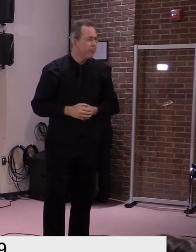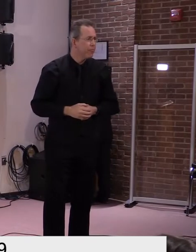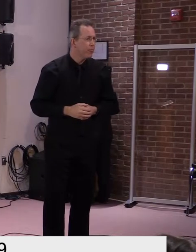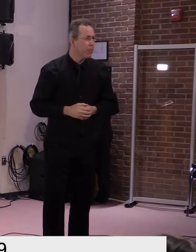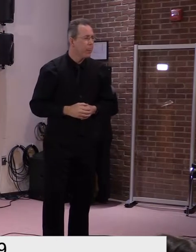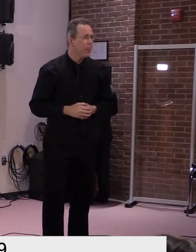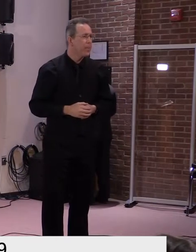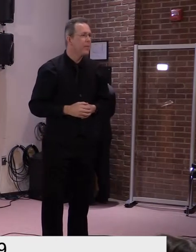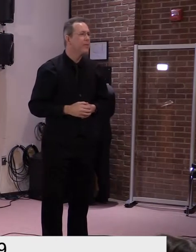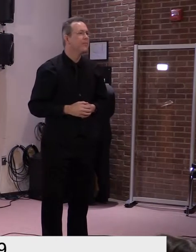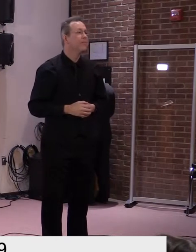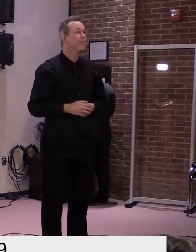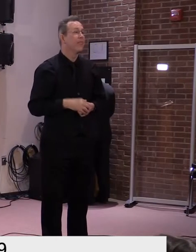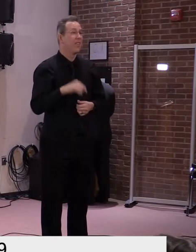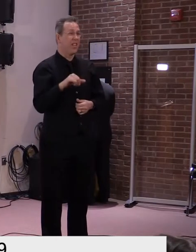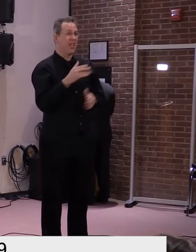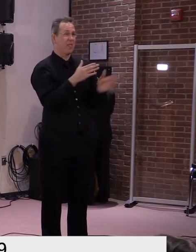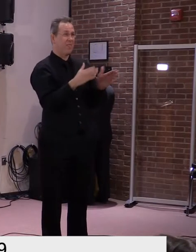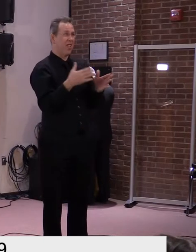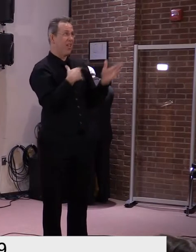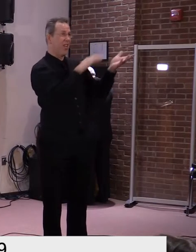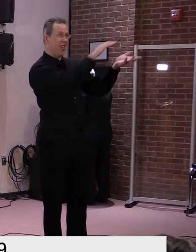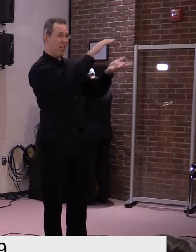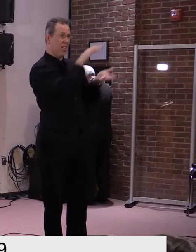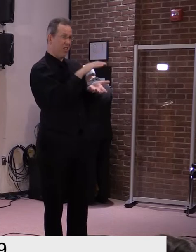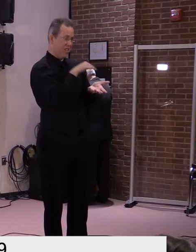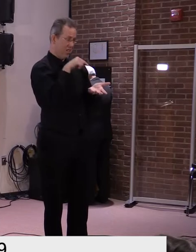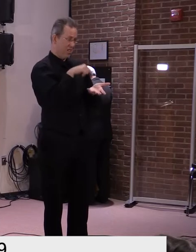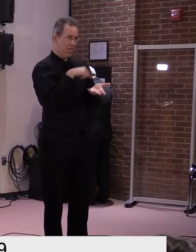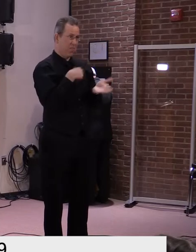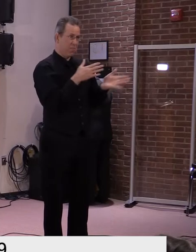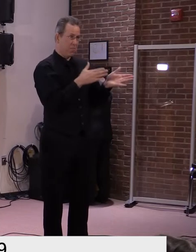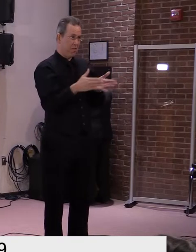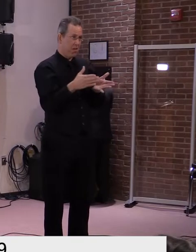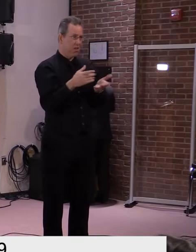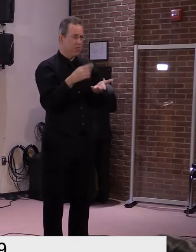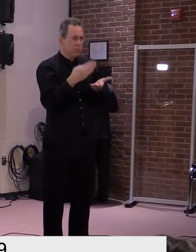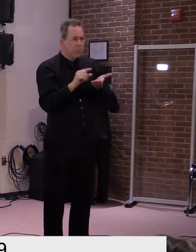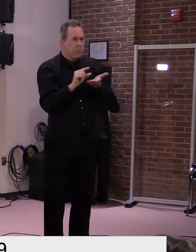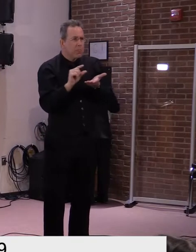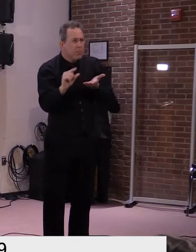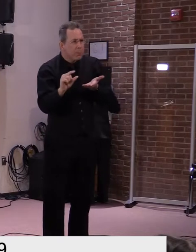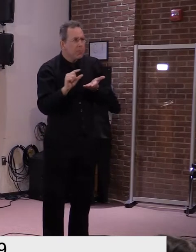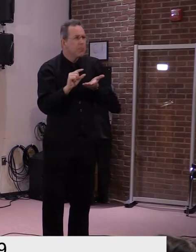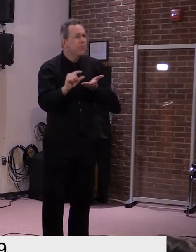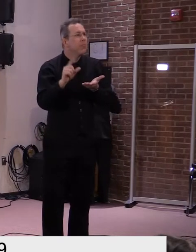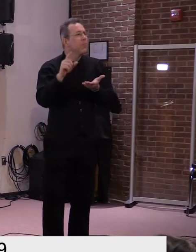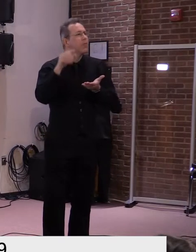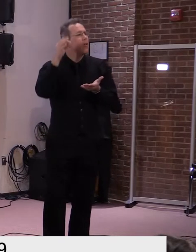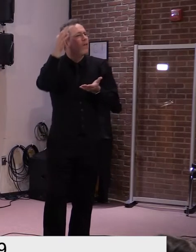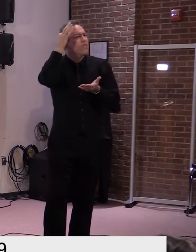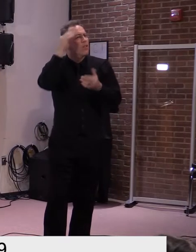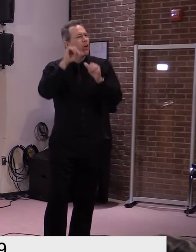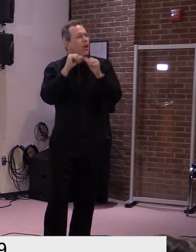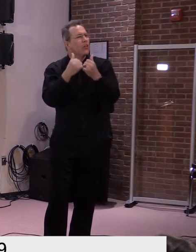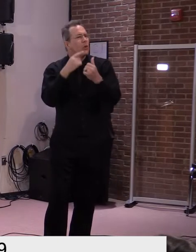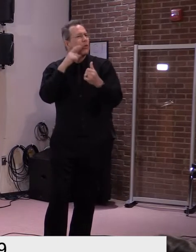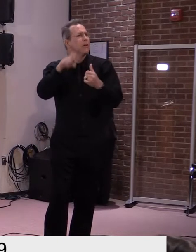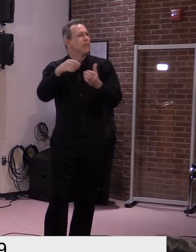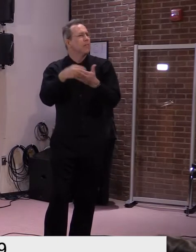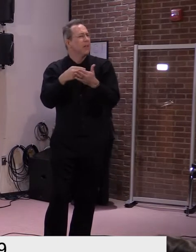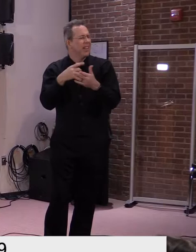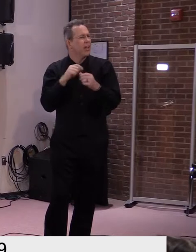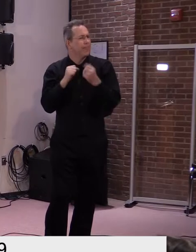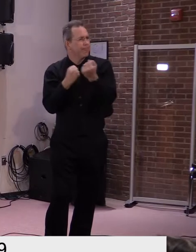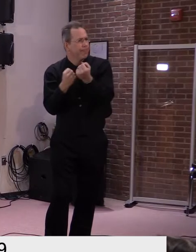Rescue Plan is a package of aid. Some of it is appropriated to federal agencies to administer, and some of it to state and